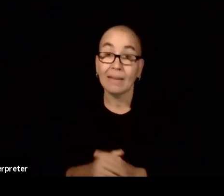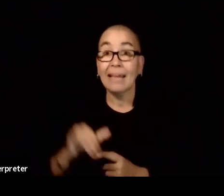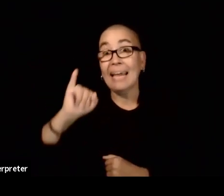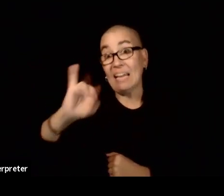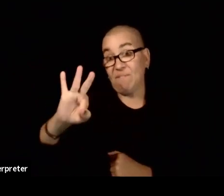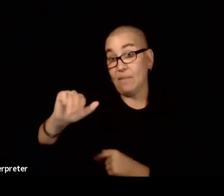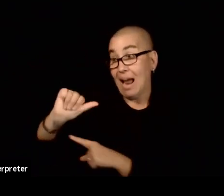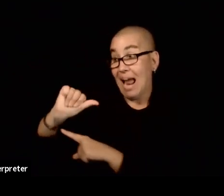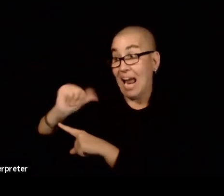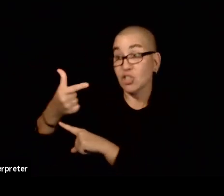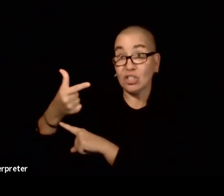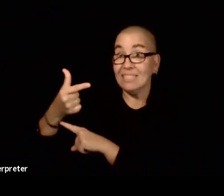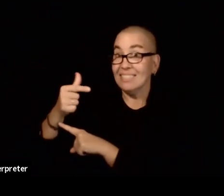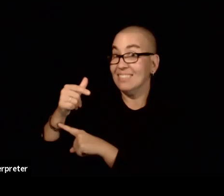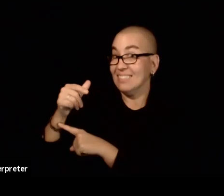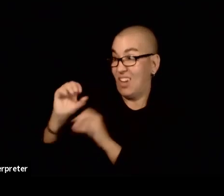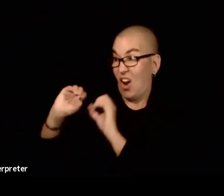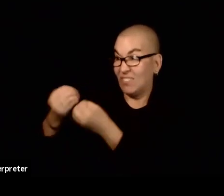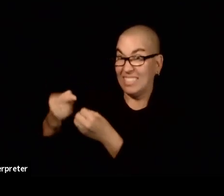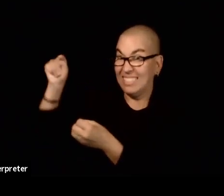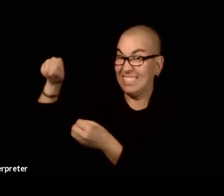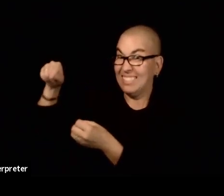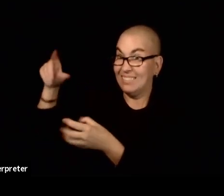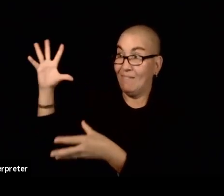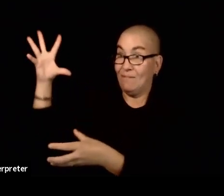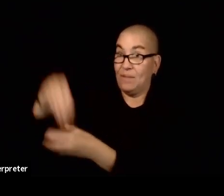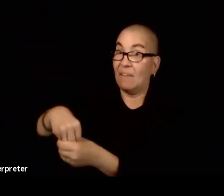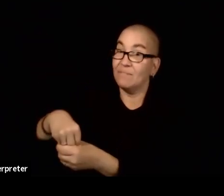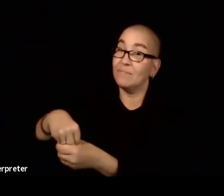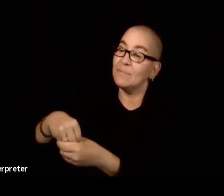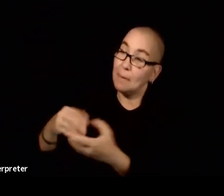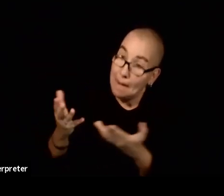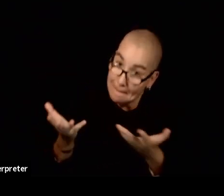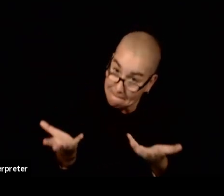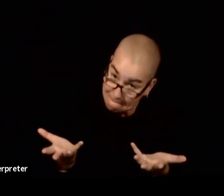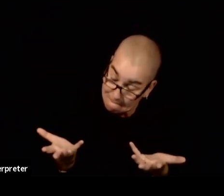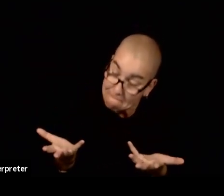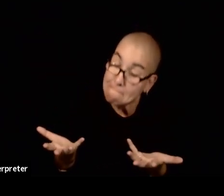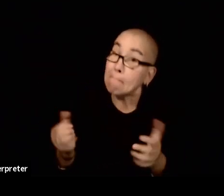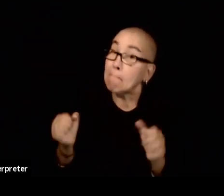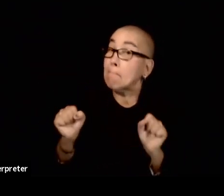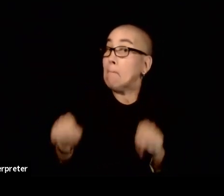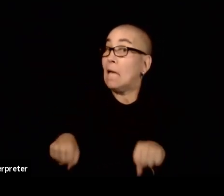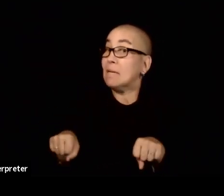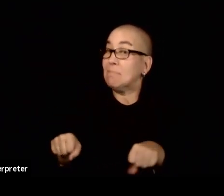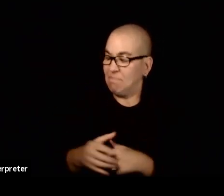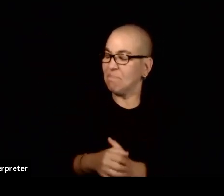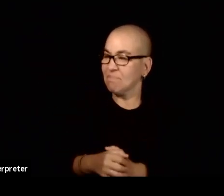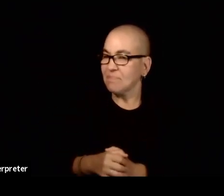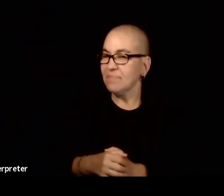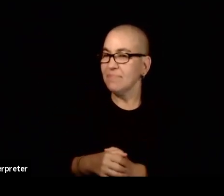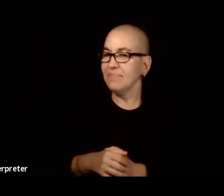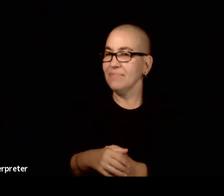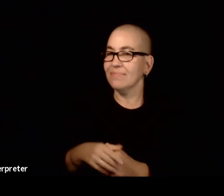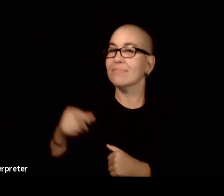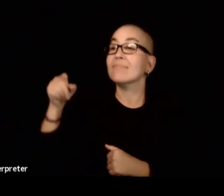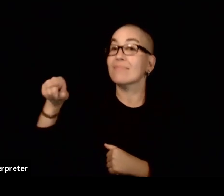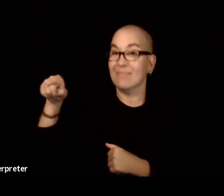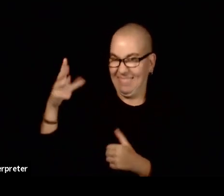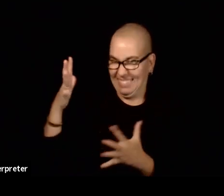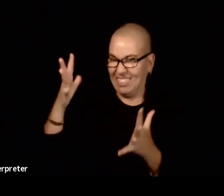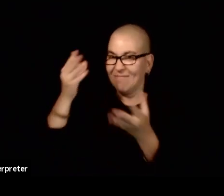some information out related to this, and so they have had a role as well. And then I know